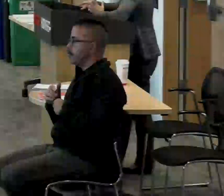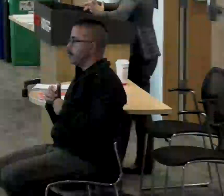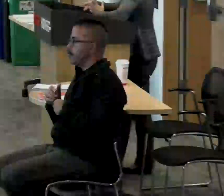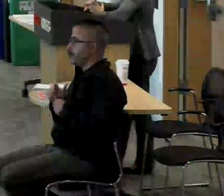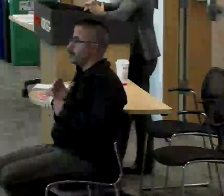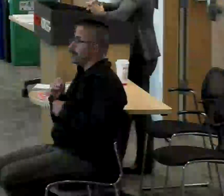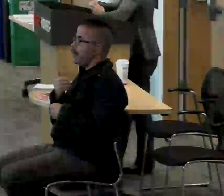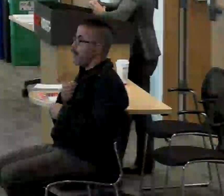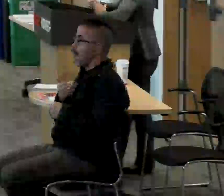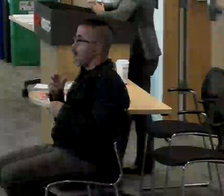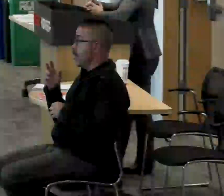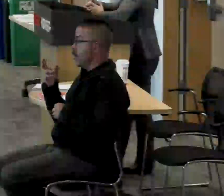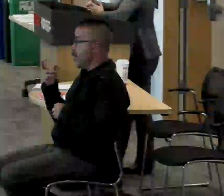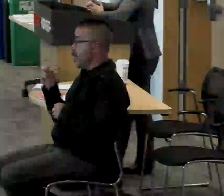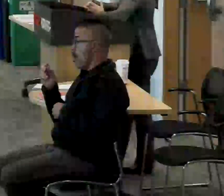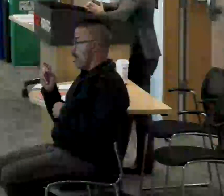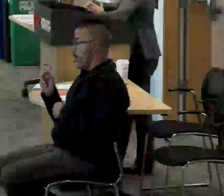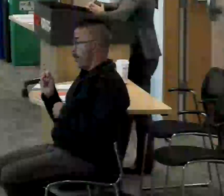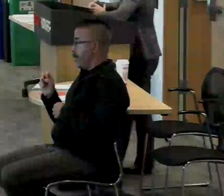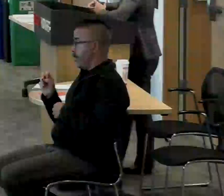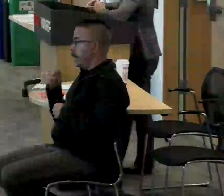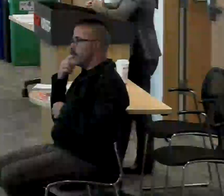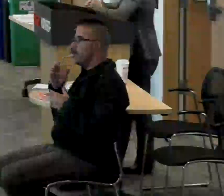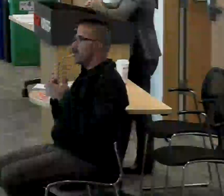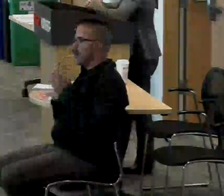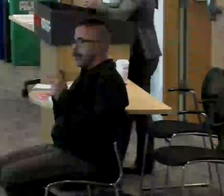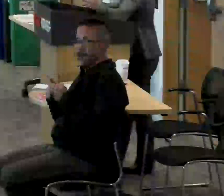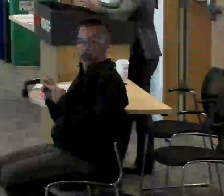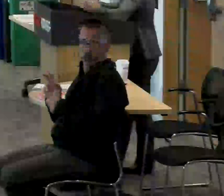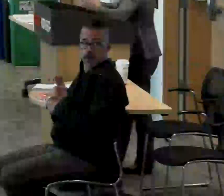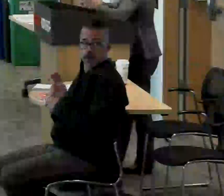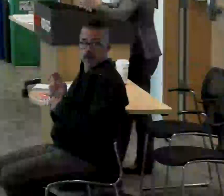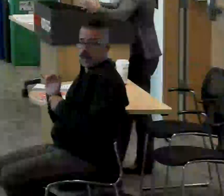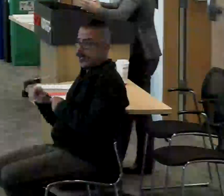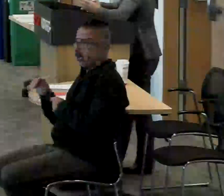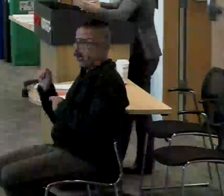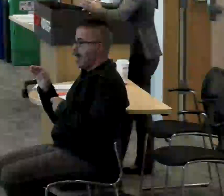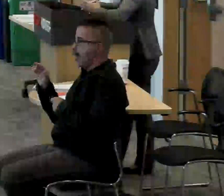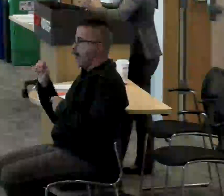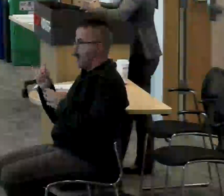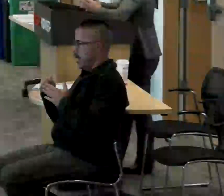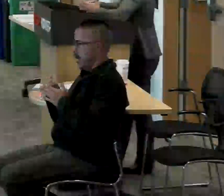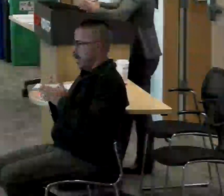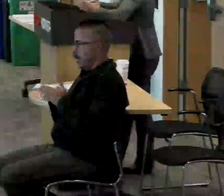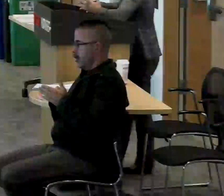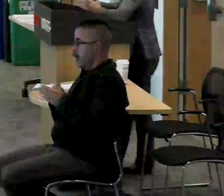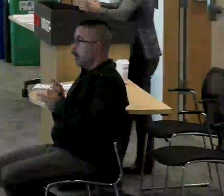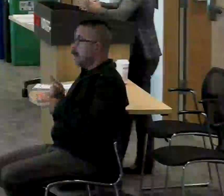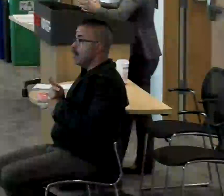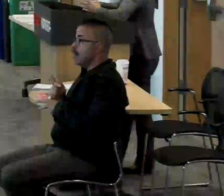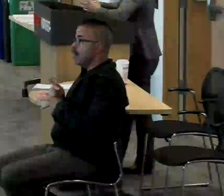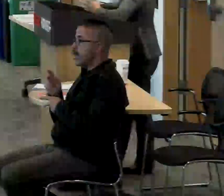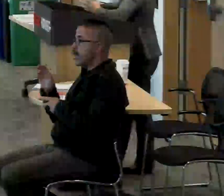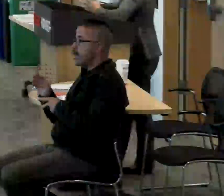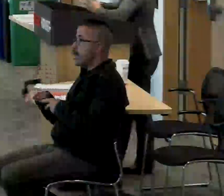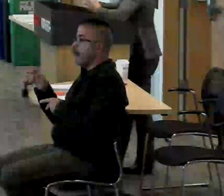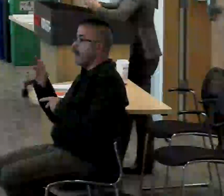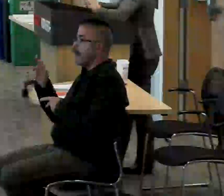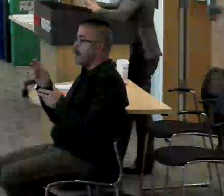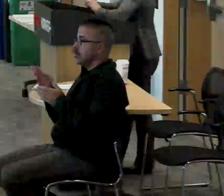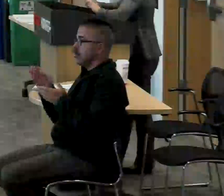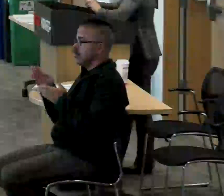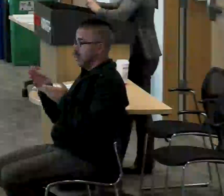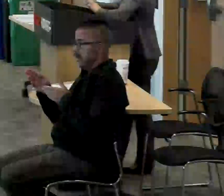for some people to utilize the ABLE account, maintain banking services outside of the ABLE account,